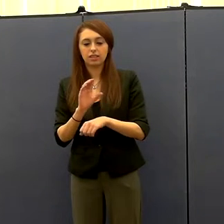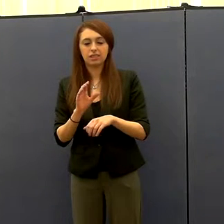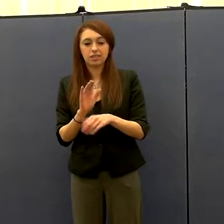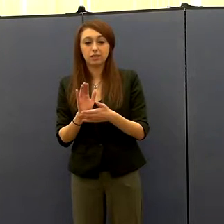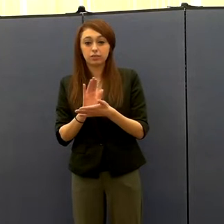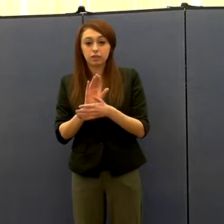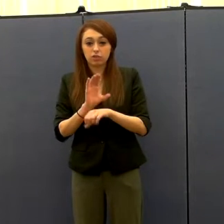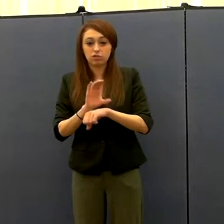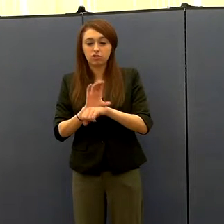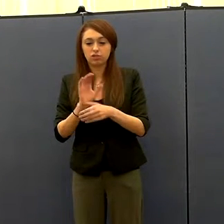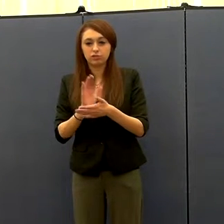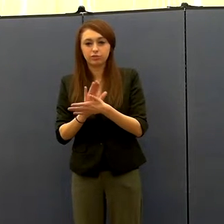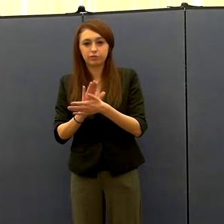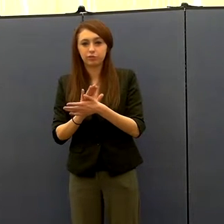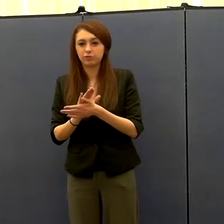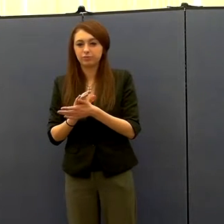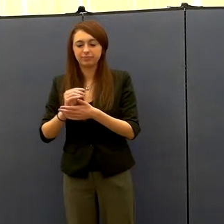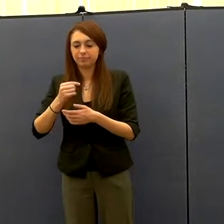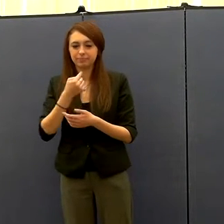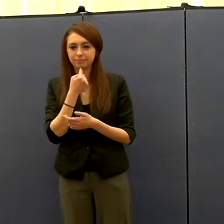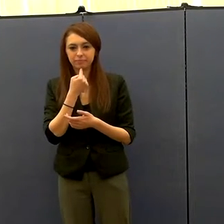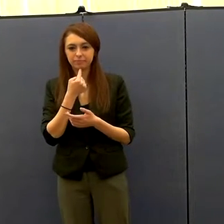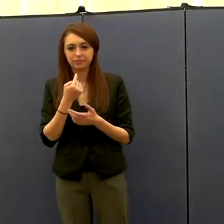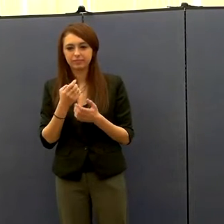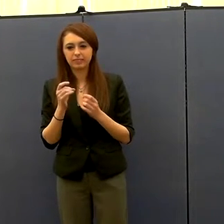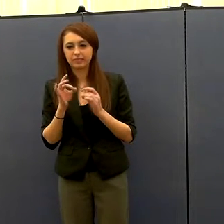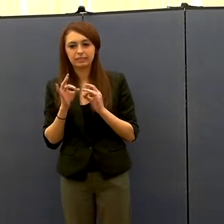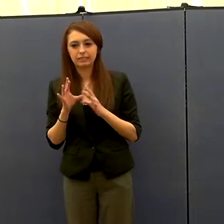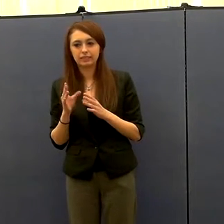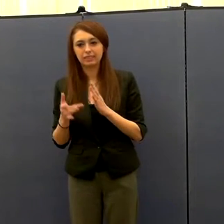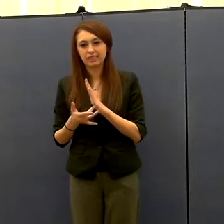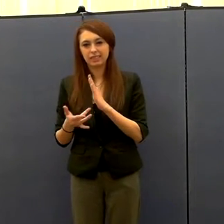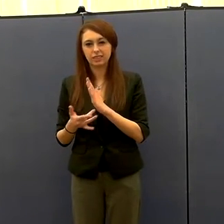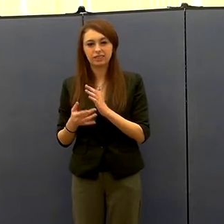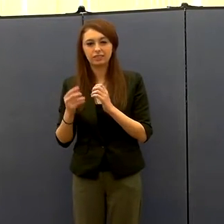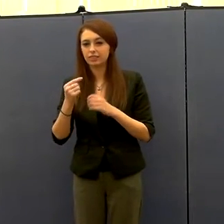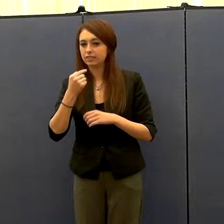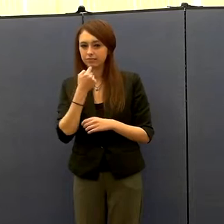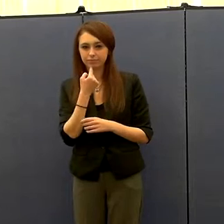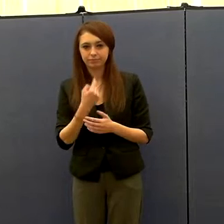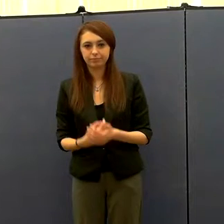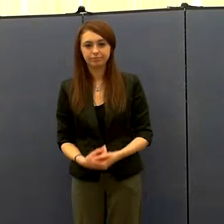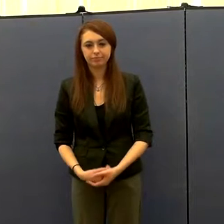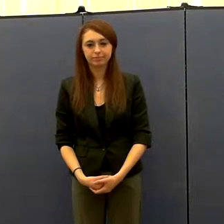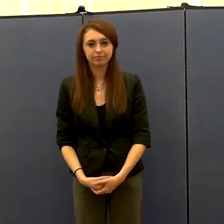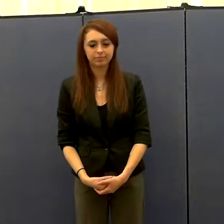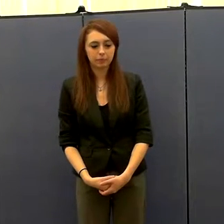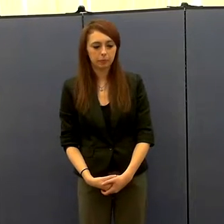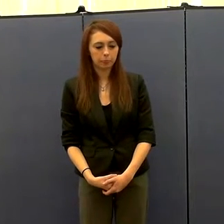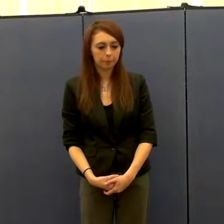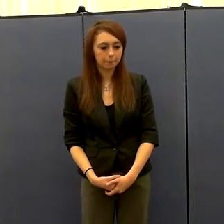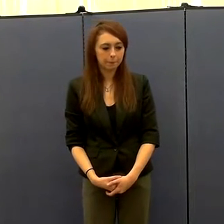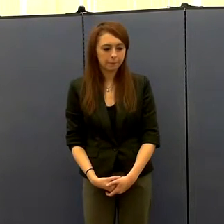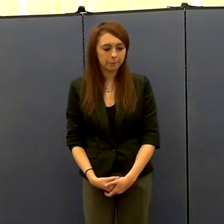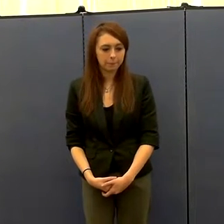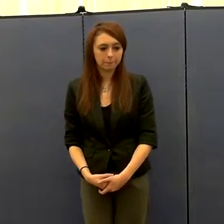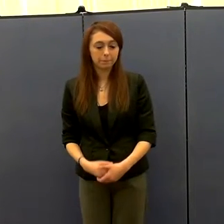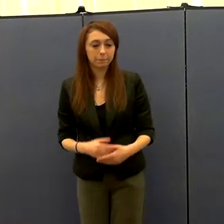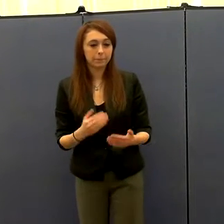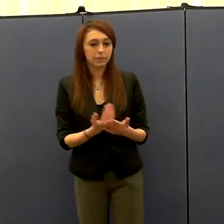different. My first year there, we were in charge of setting up slide projectors and overhead projectors and devices that